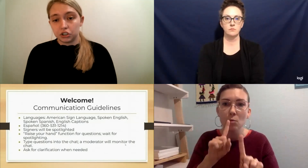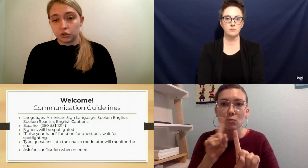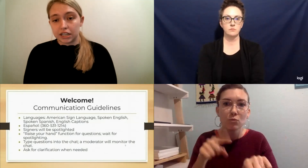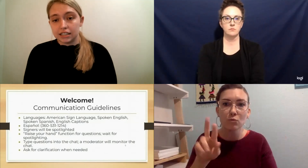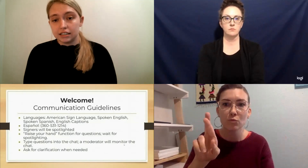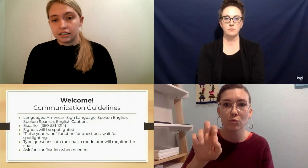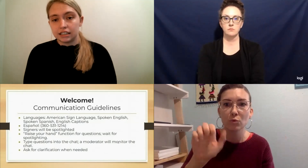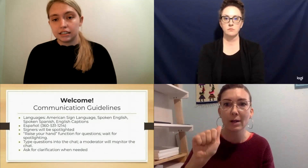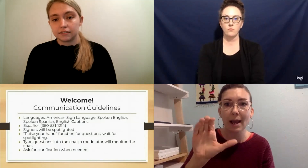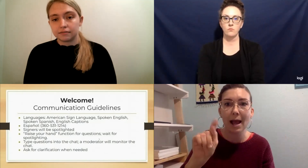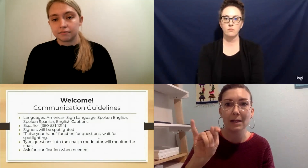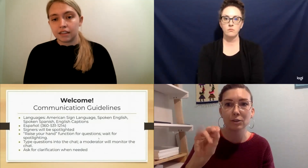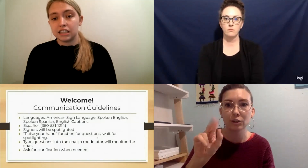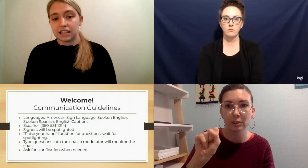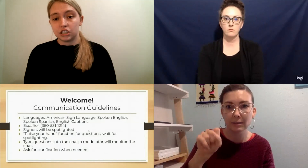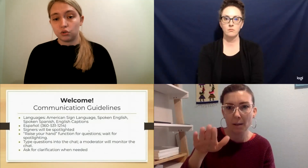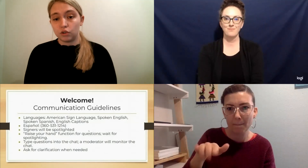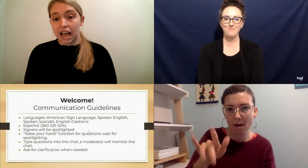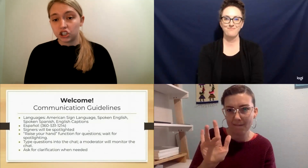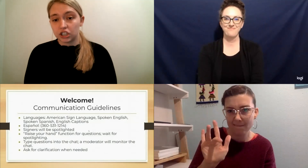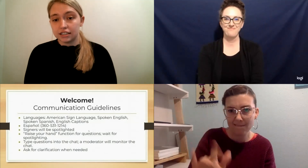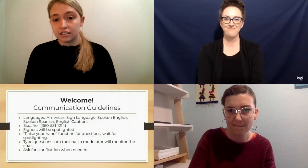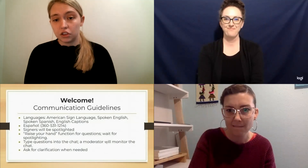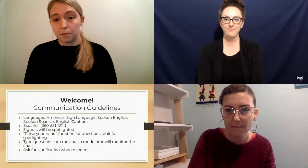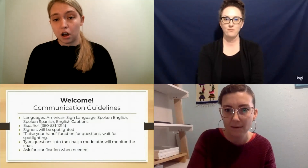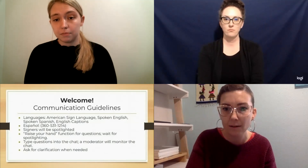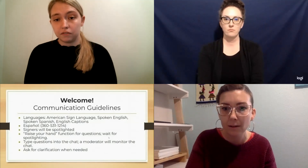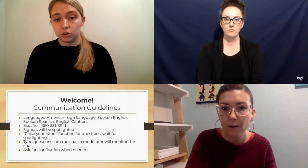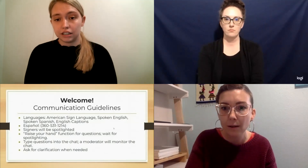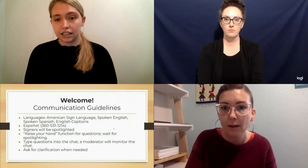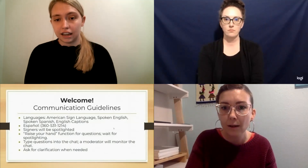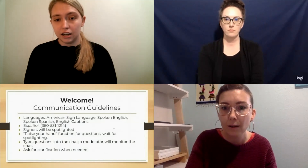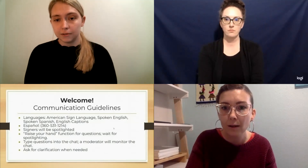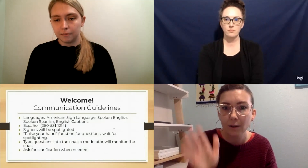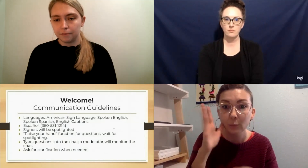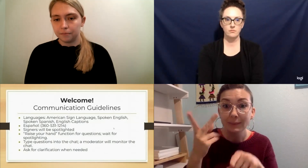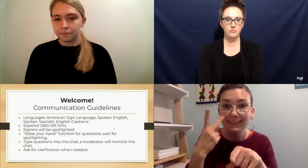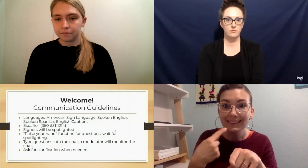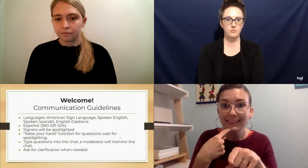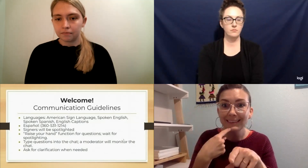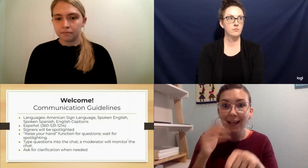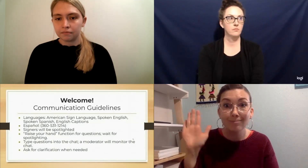of your screen. It says reactions on the bottom if you click there.